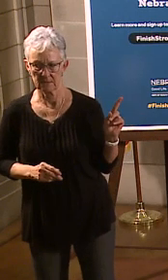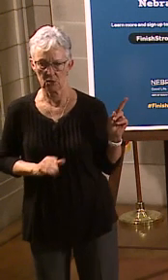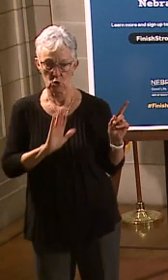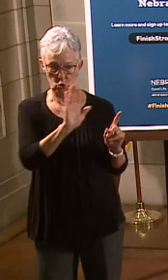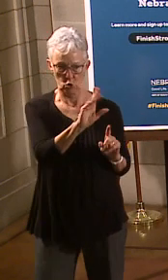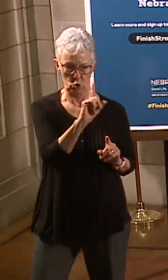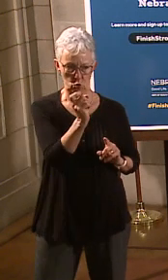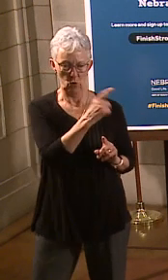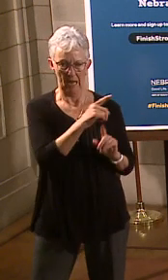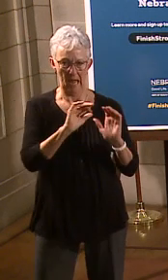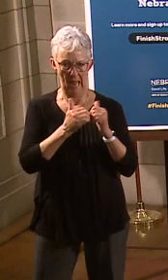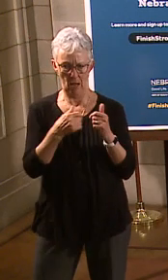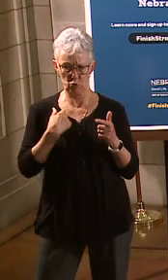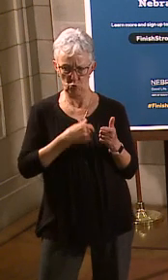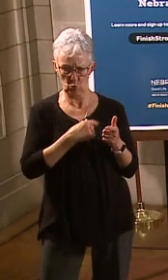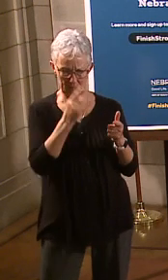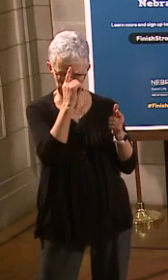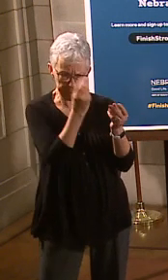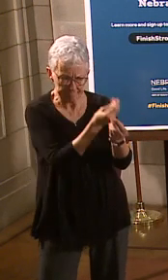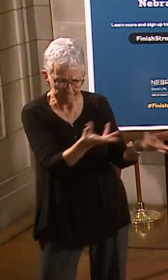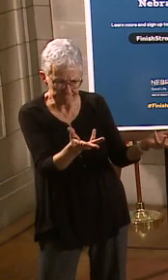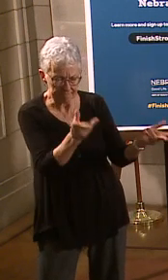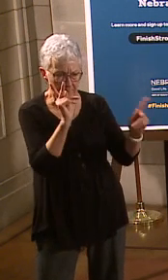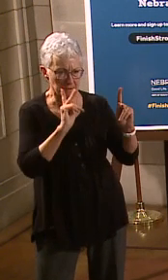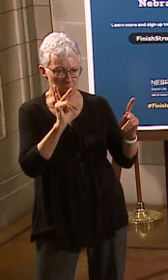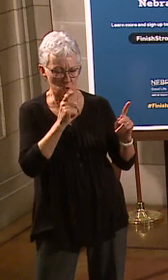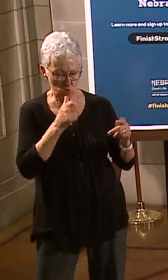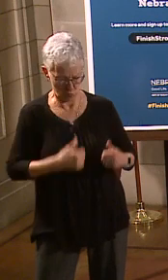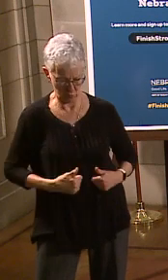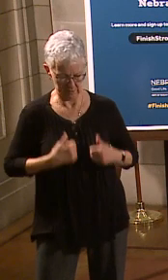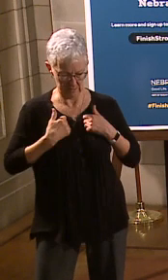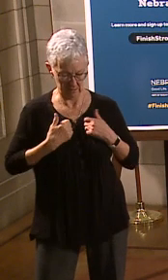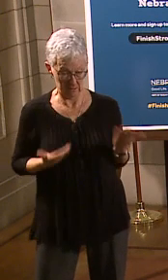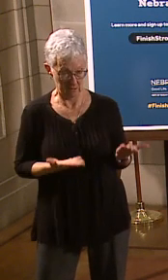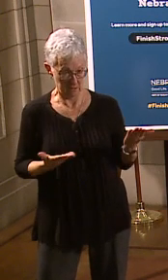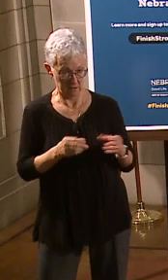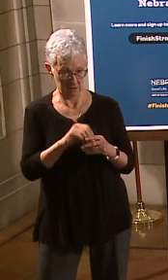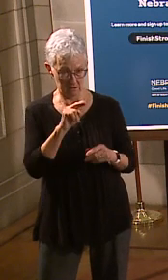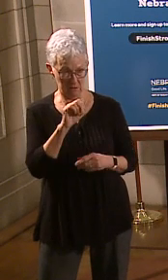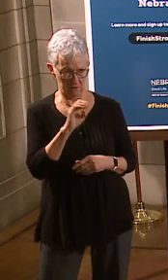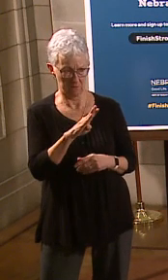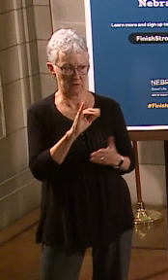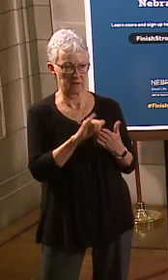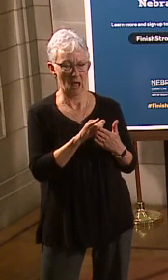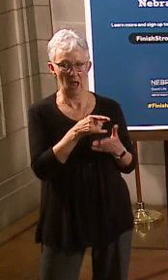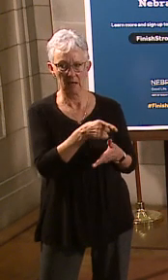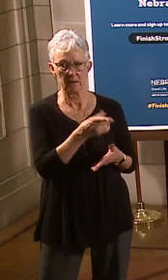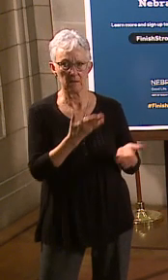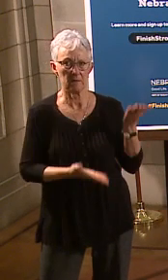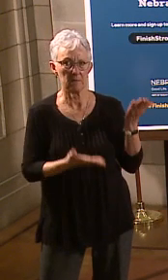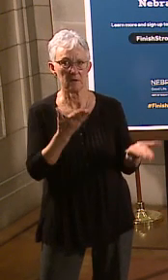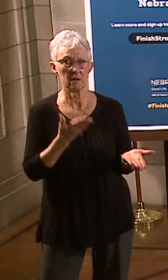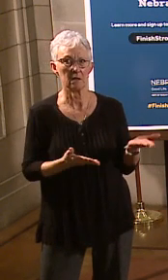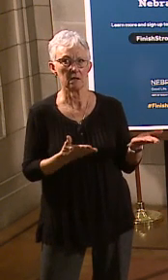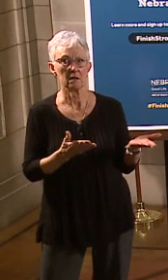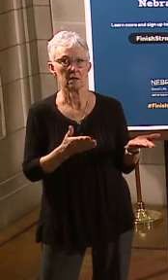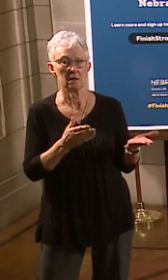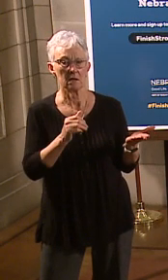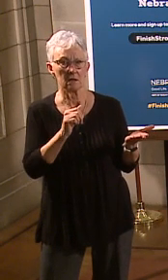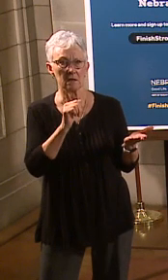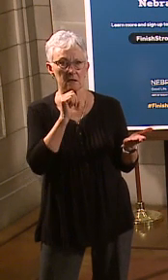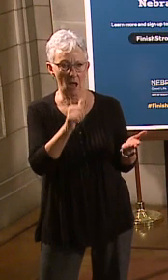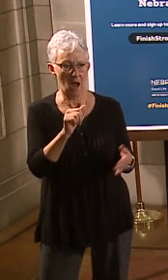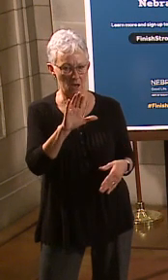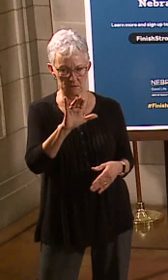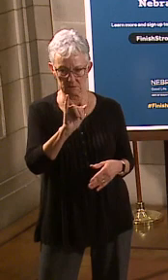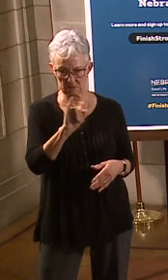to individuals that are in Nebraska that may not be citizens